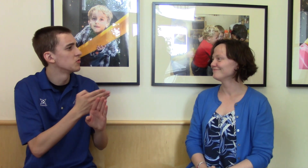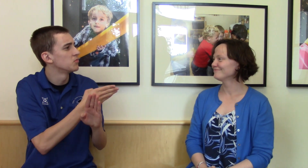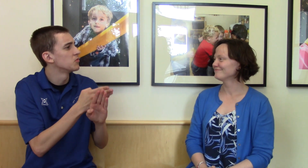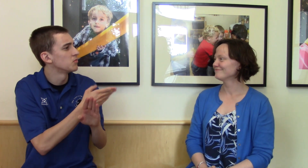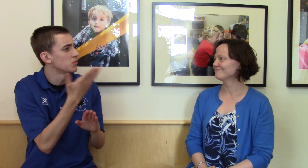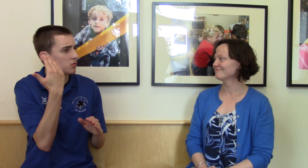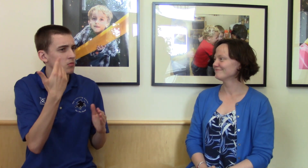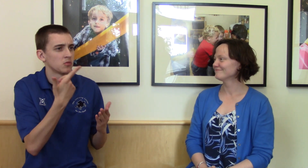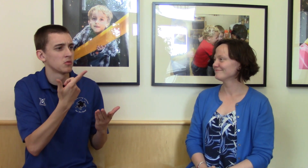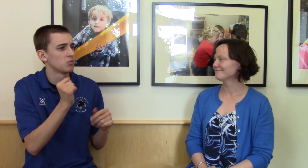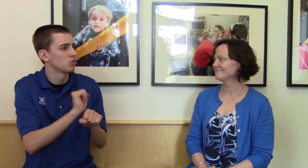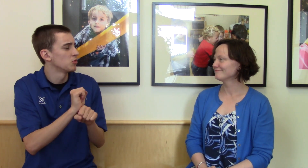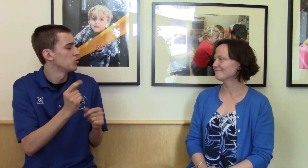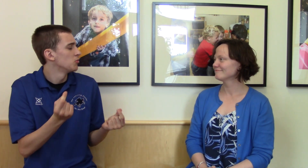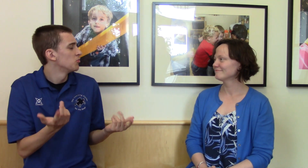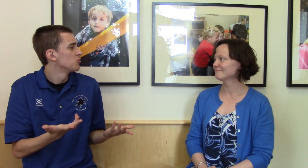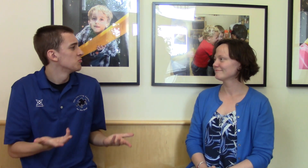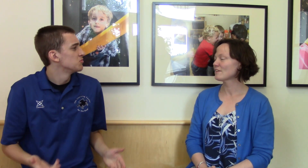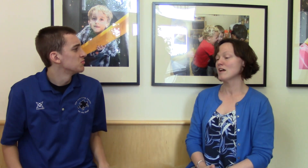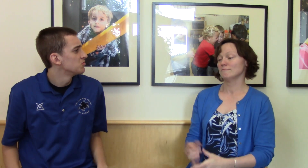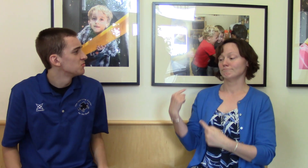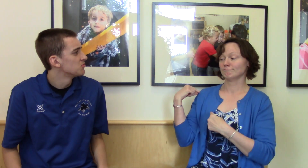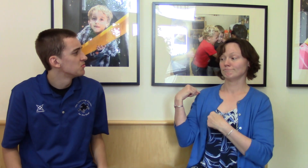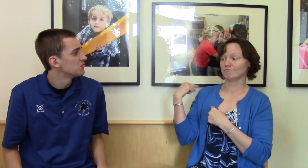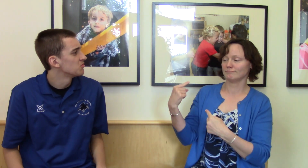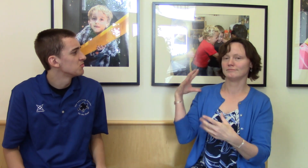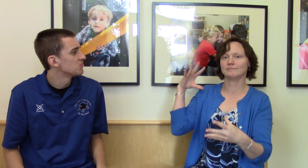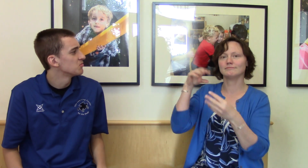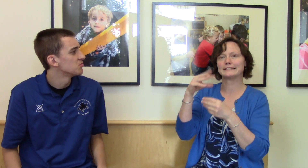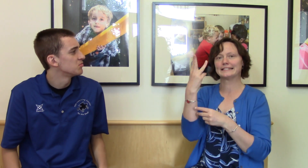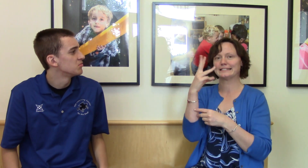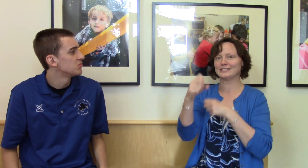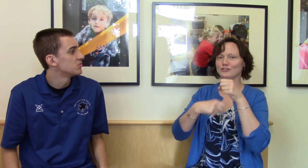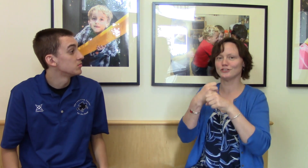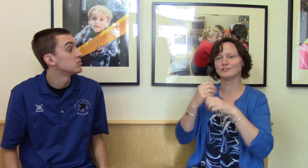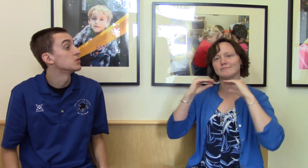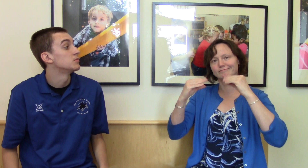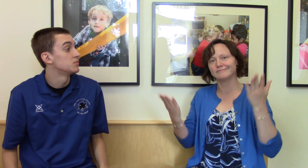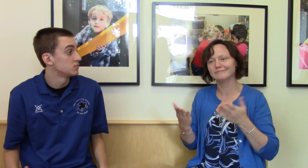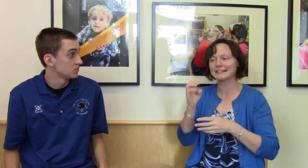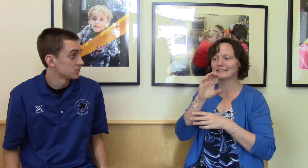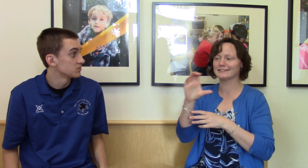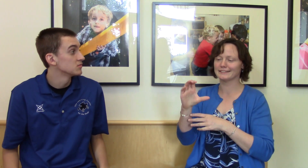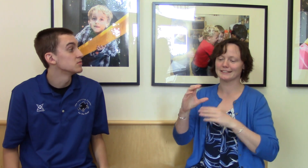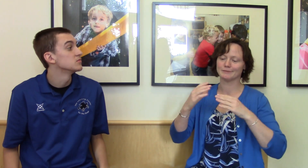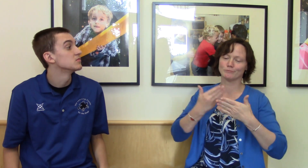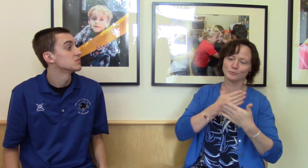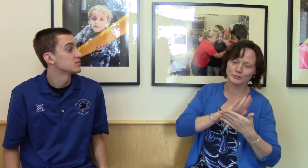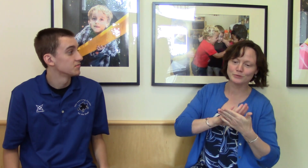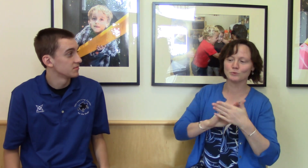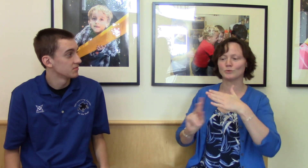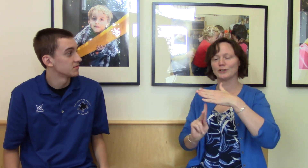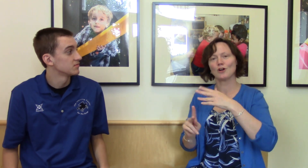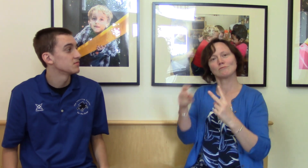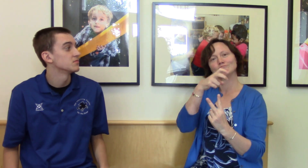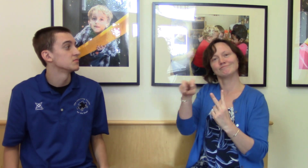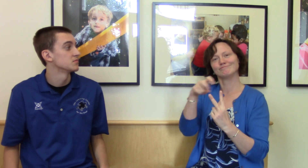in the ECC. So what did you do prior to coming here? I've actually been at the Learning Center teaching for 16 years,